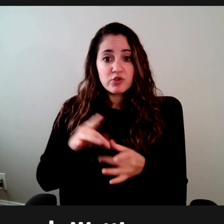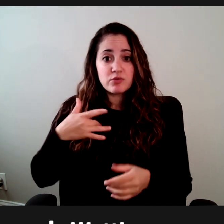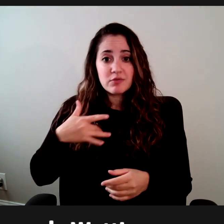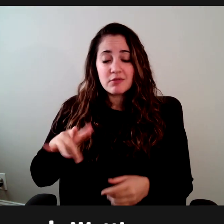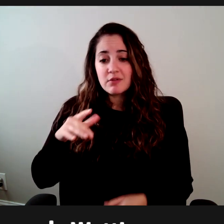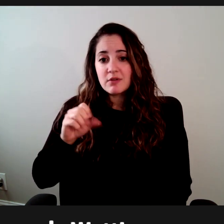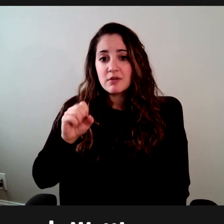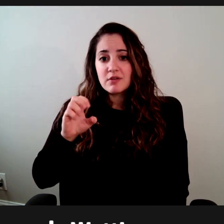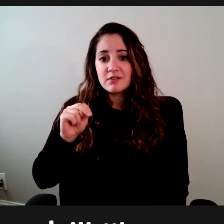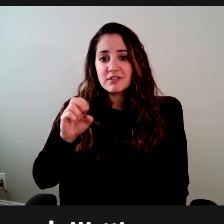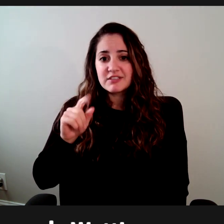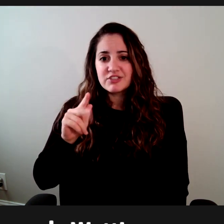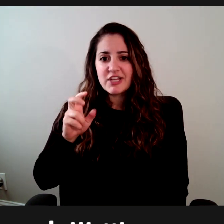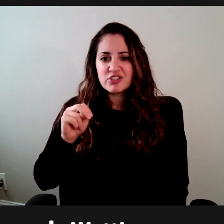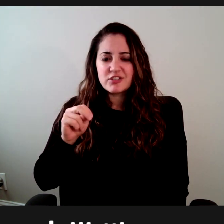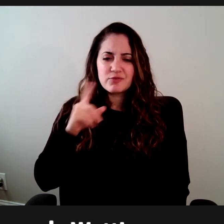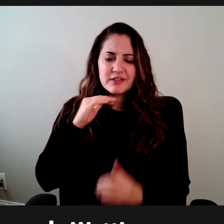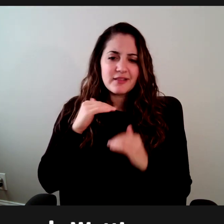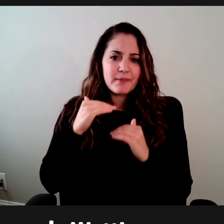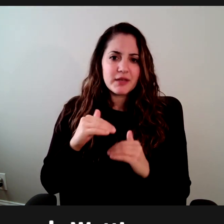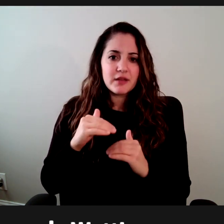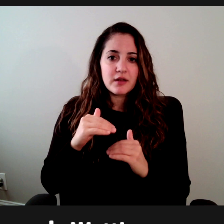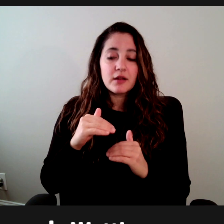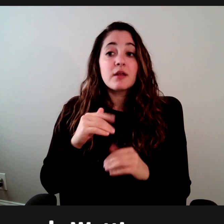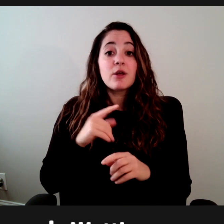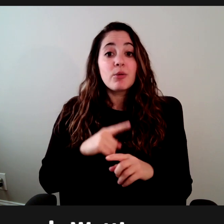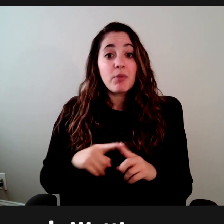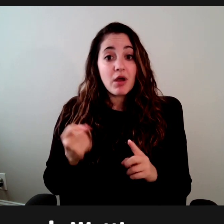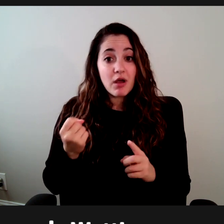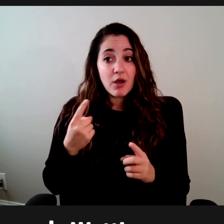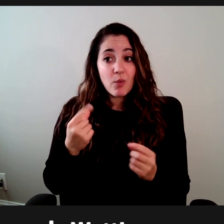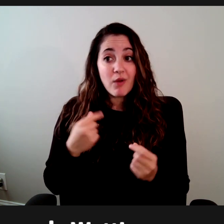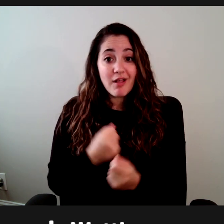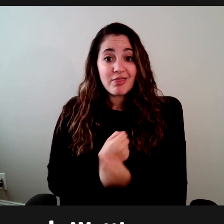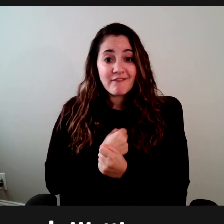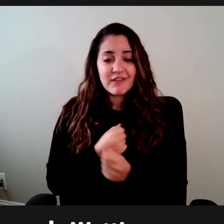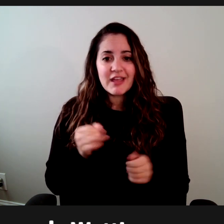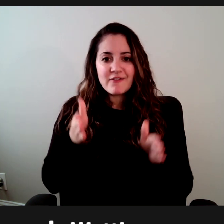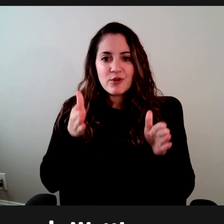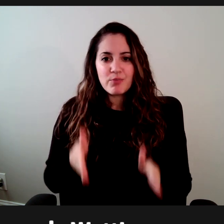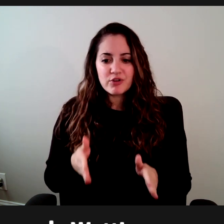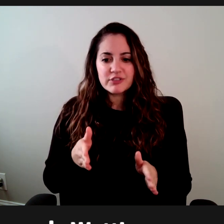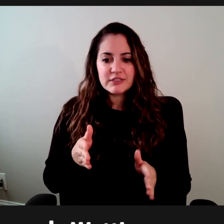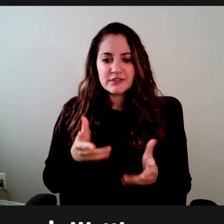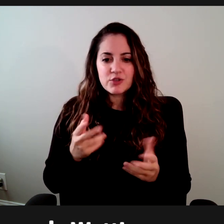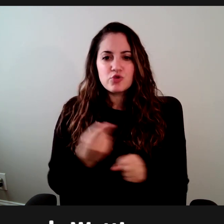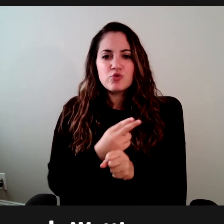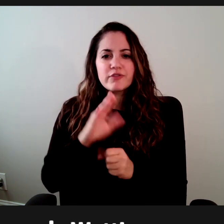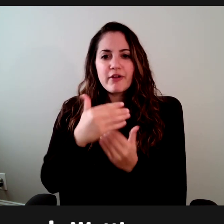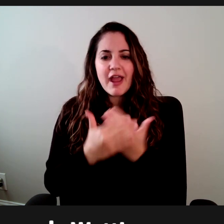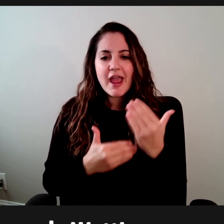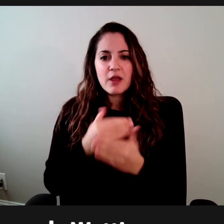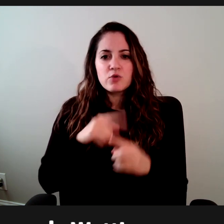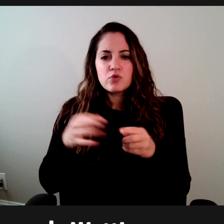for sensation, because there's not a lot. But what I love is when people actually start to